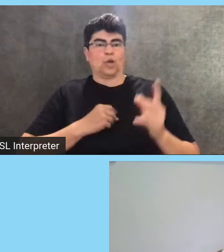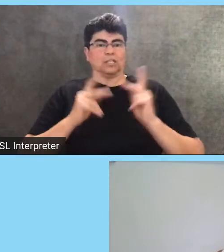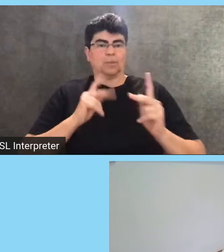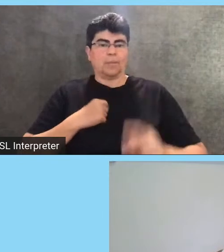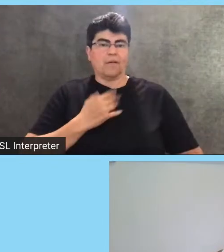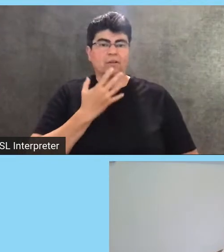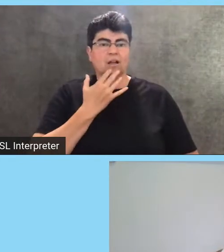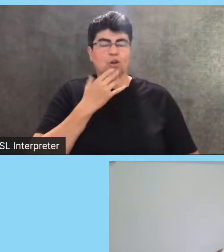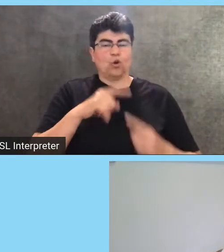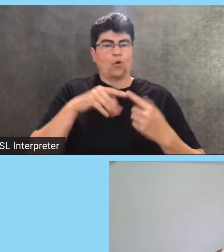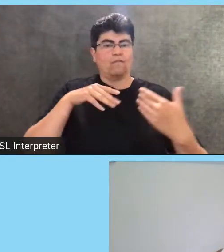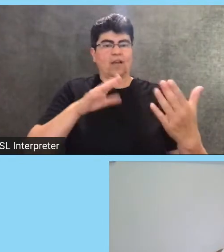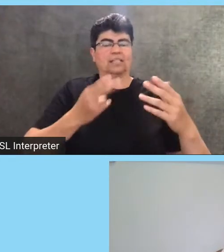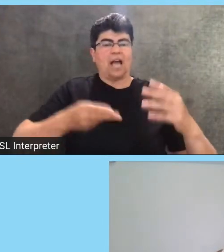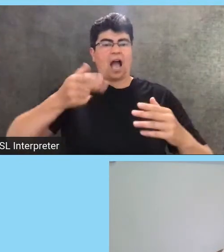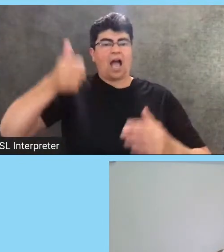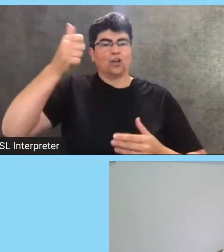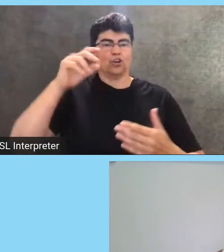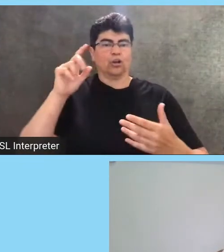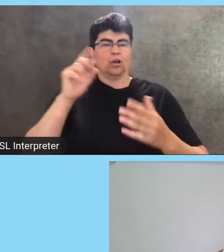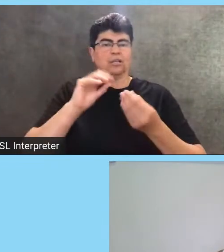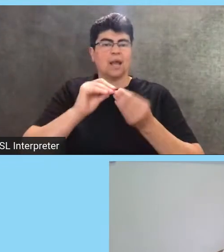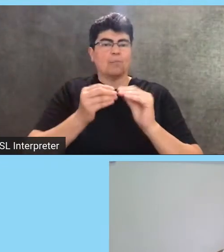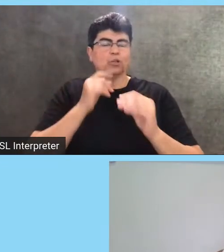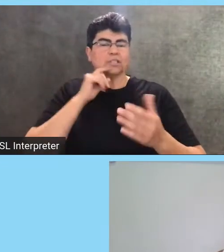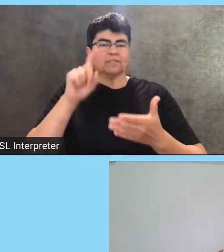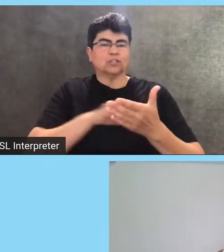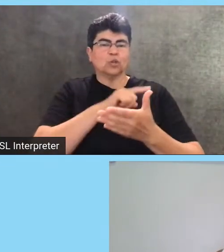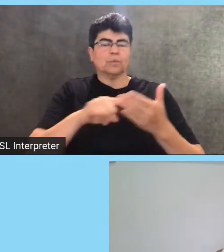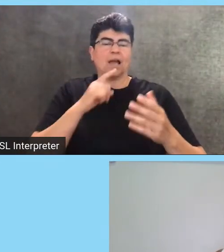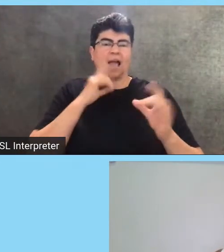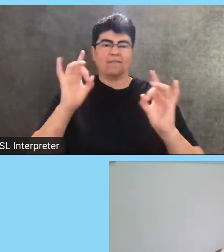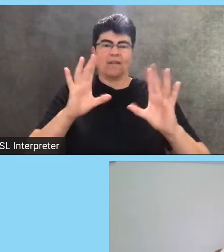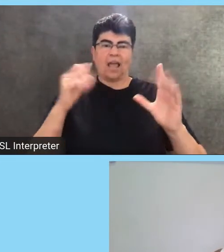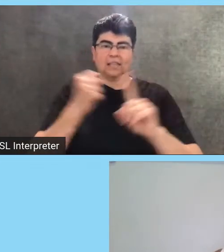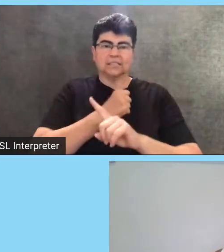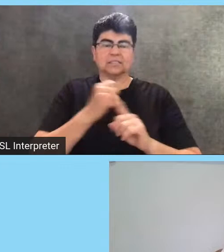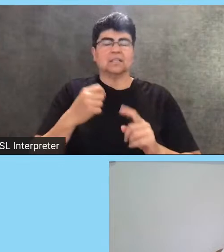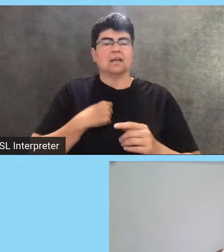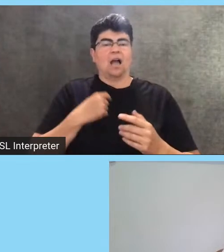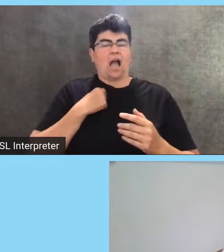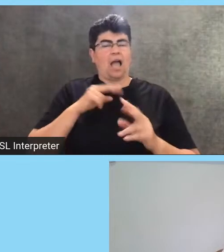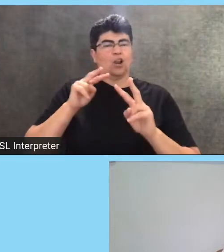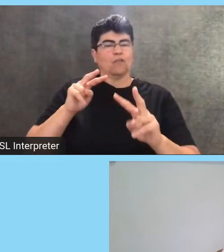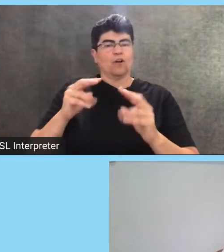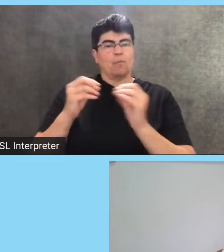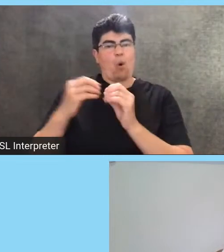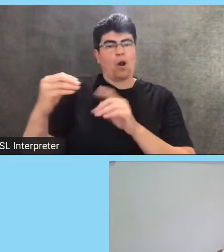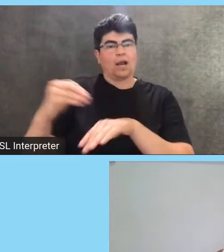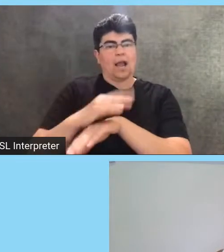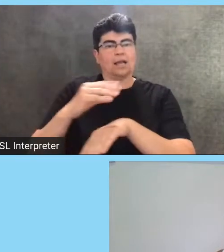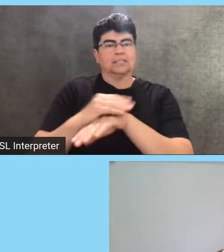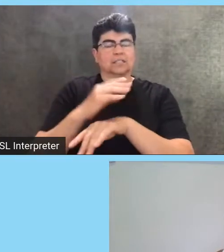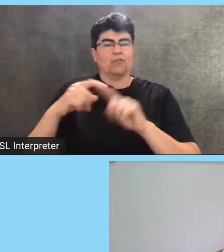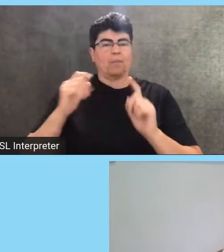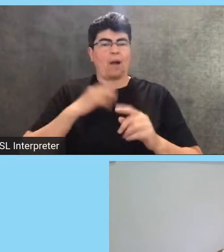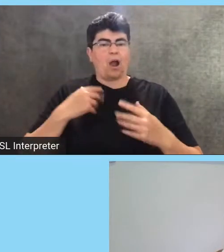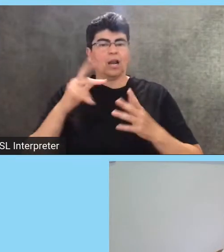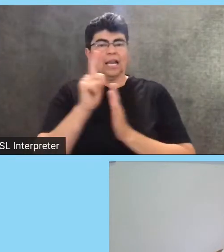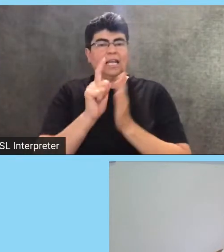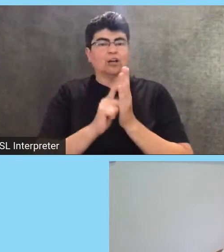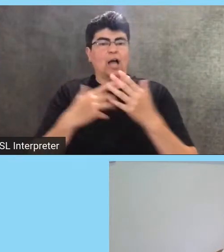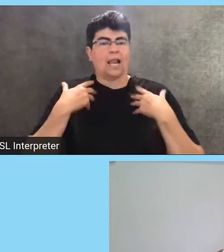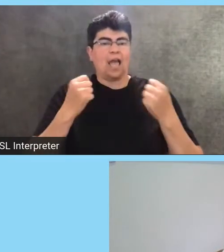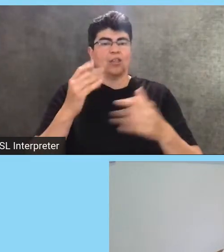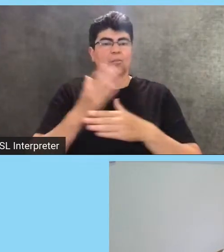who face higher rates of discrimination and violence. I look forward to getting more guidance from our legal and health partners about what